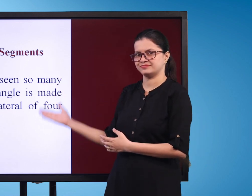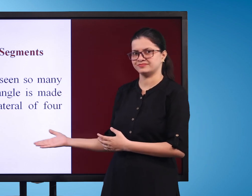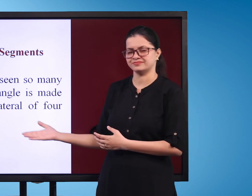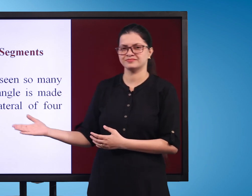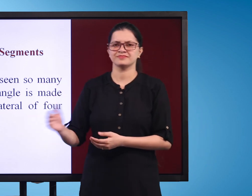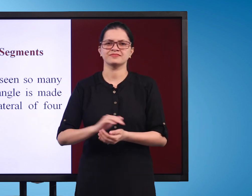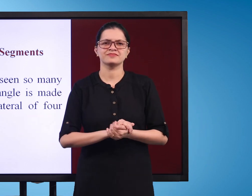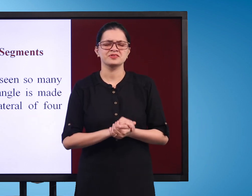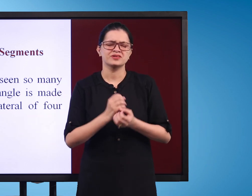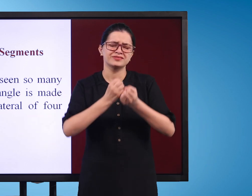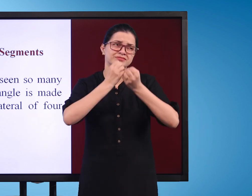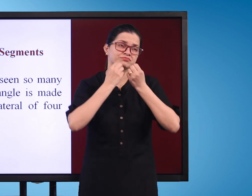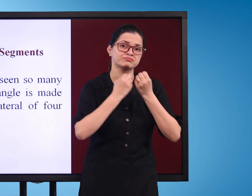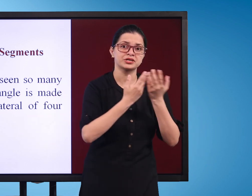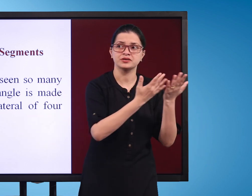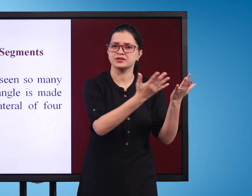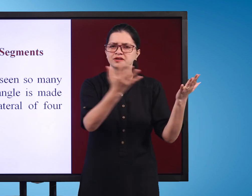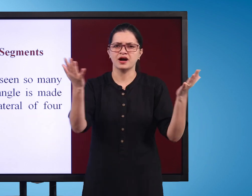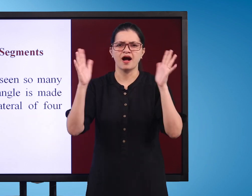We have drawn and seen so many line segments.